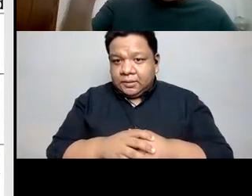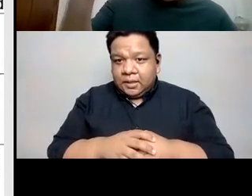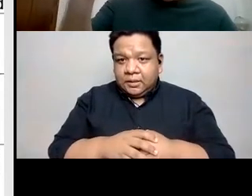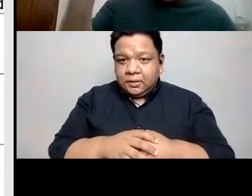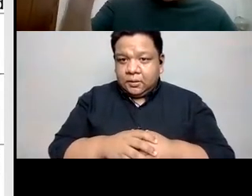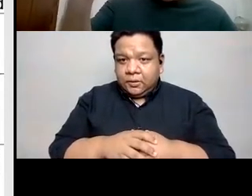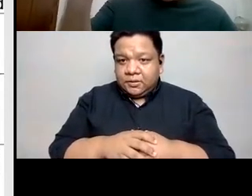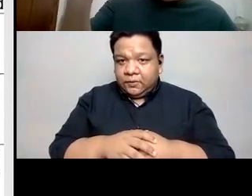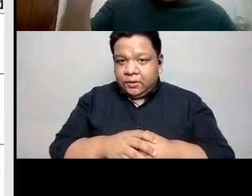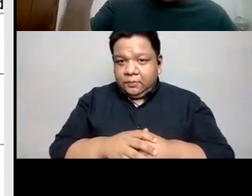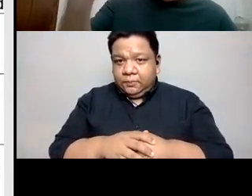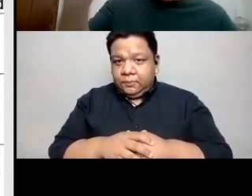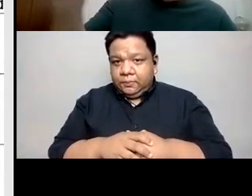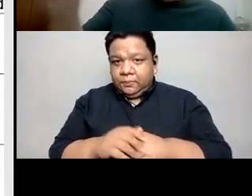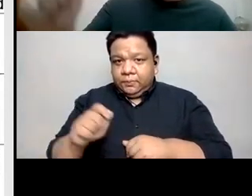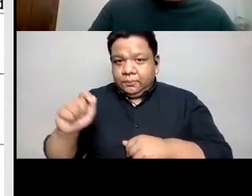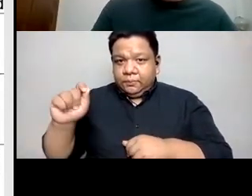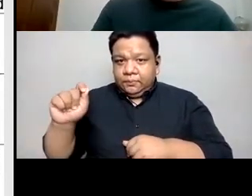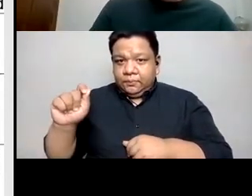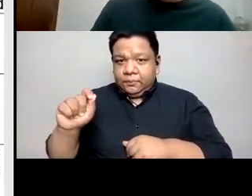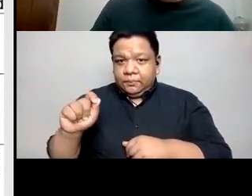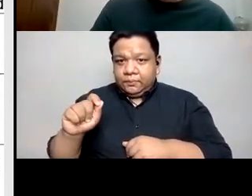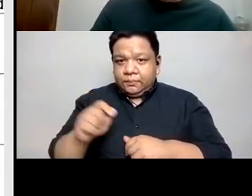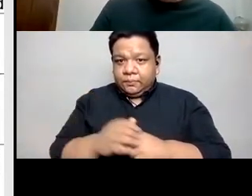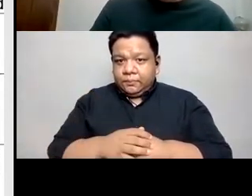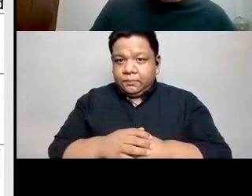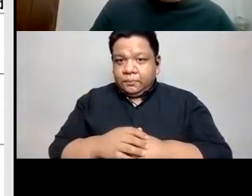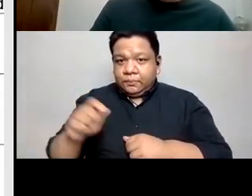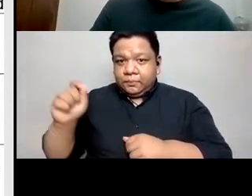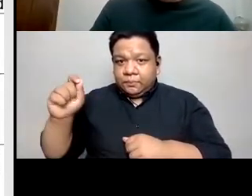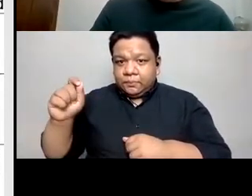Not signing is different. Different.